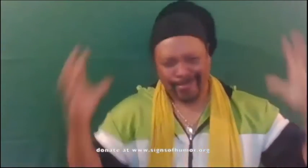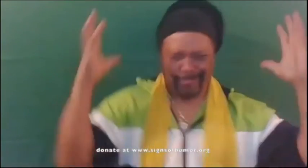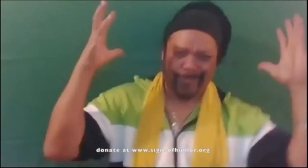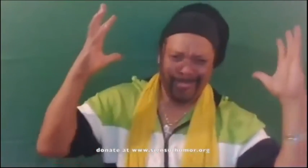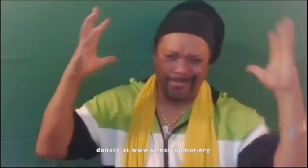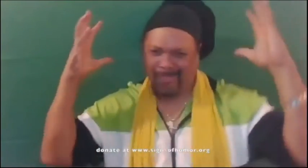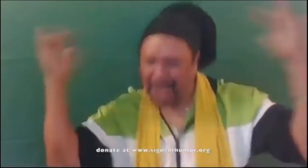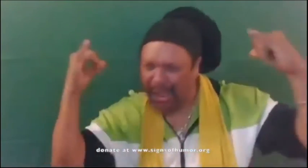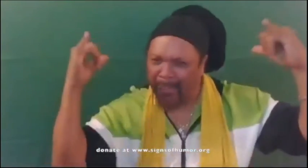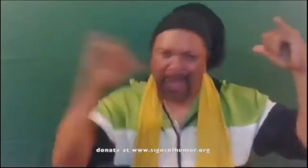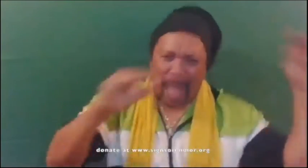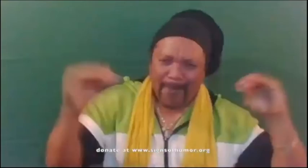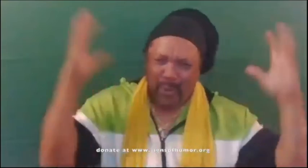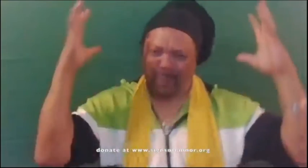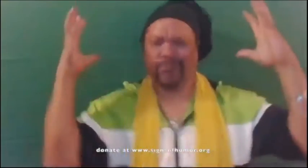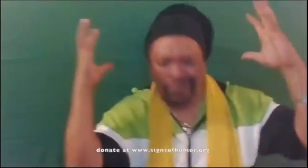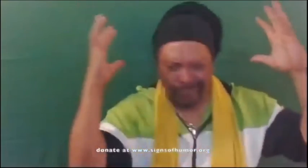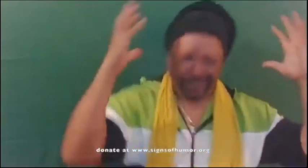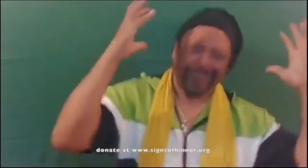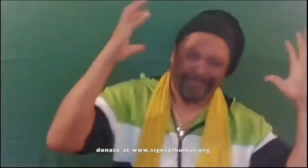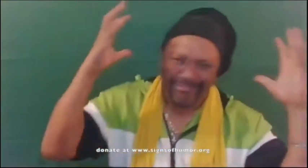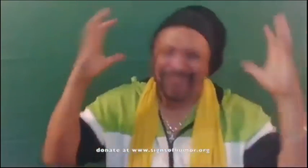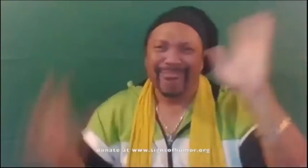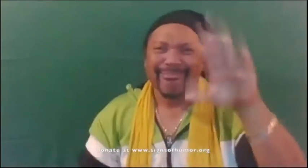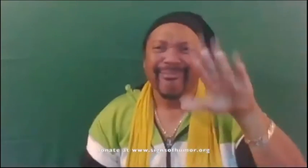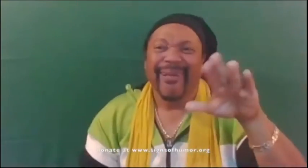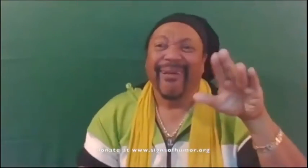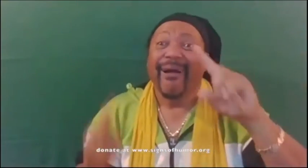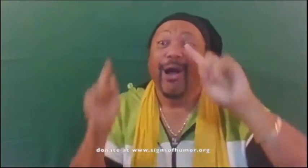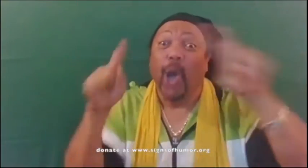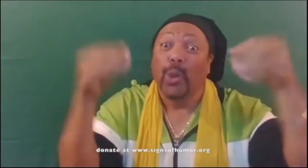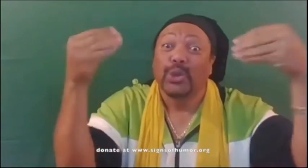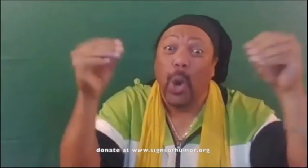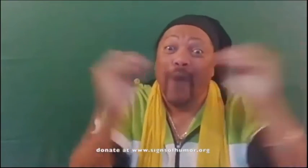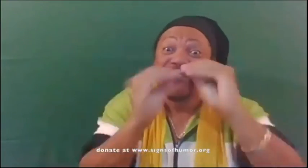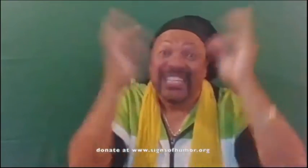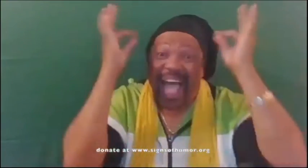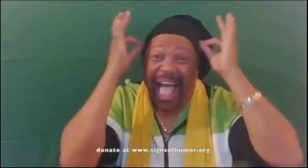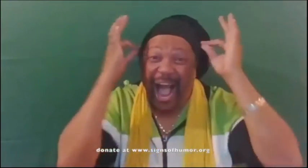right? As I'm walking, jiving up and down the street, you see it moving and grooving, but it ain't going nowhere.